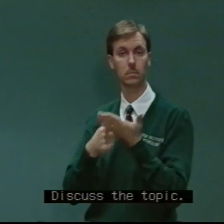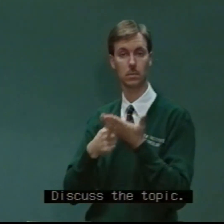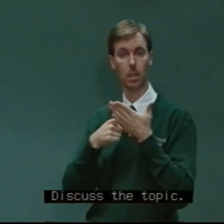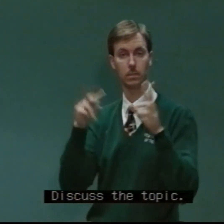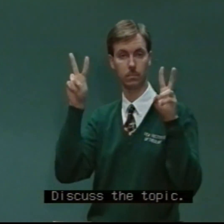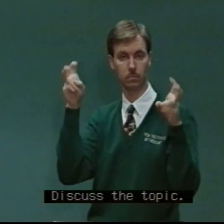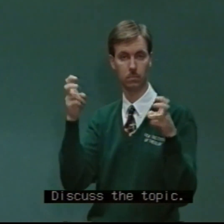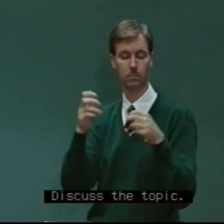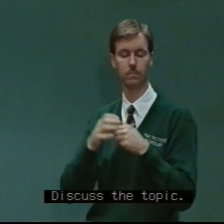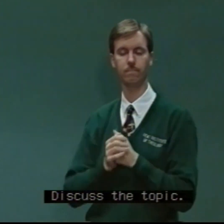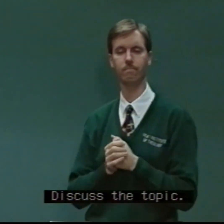Discuss the topic.